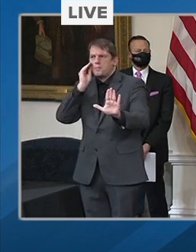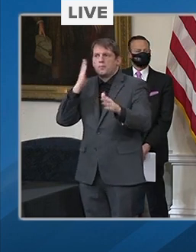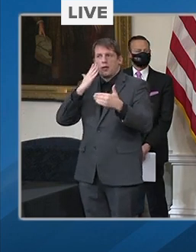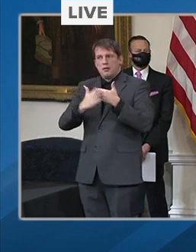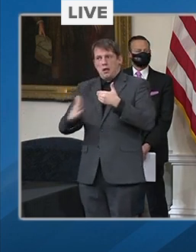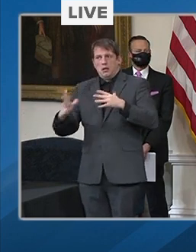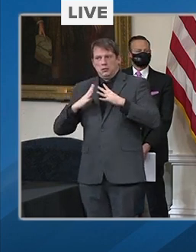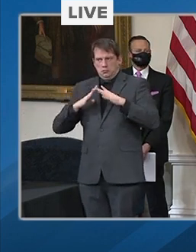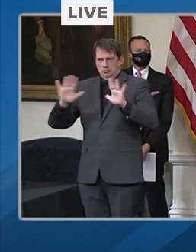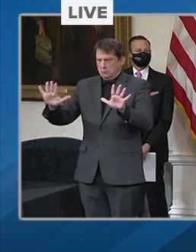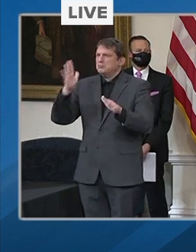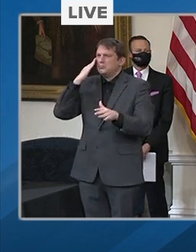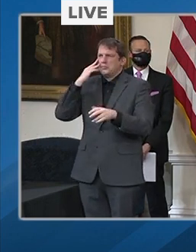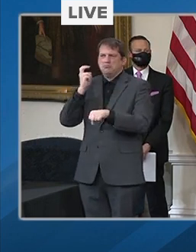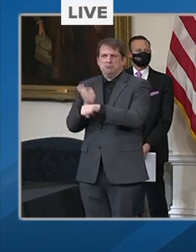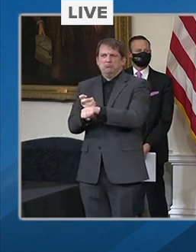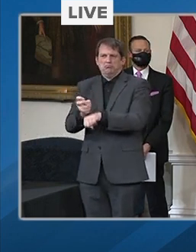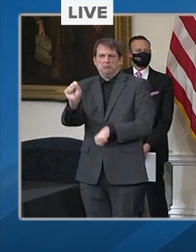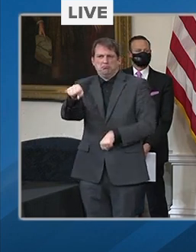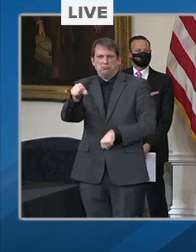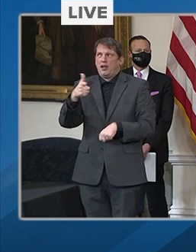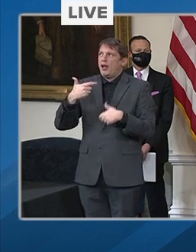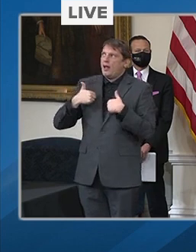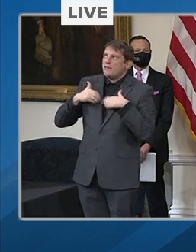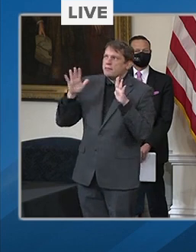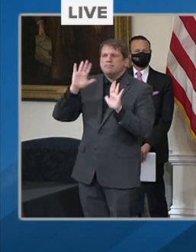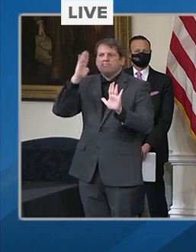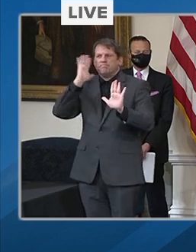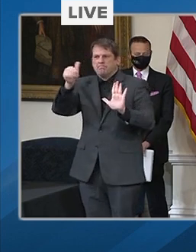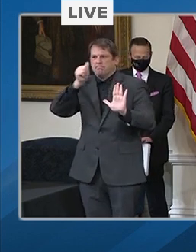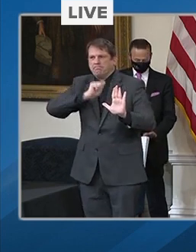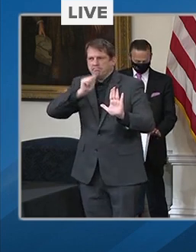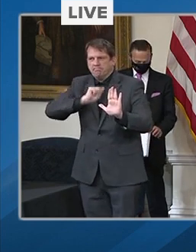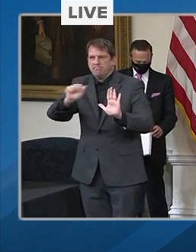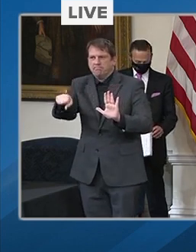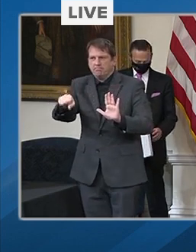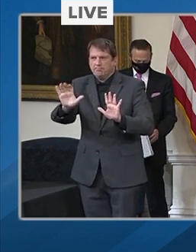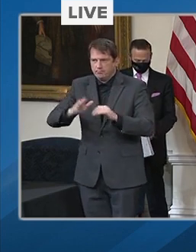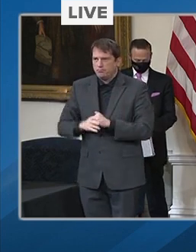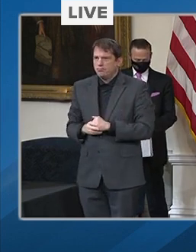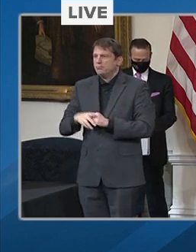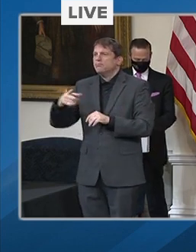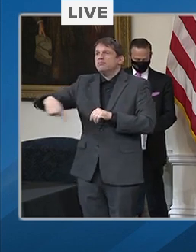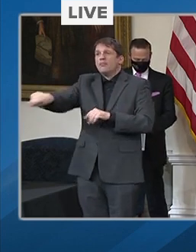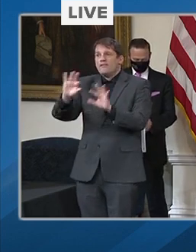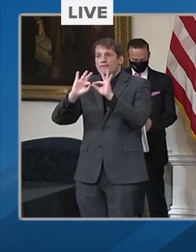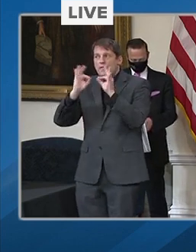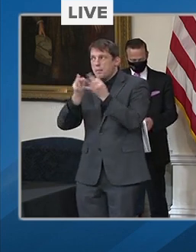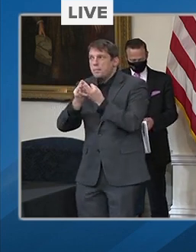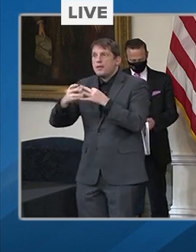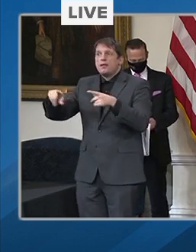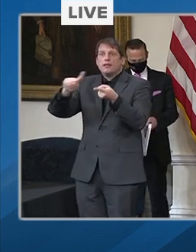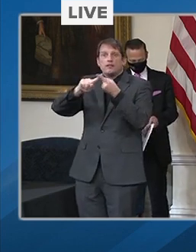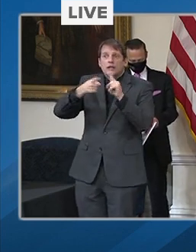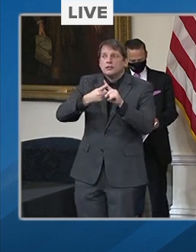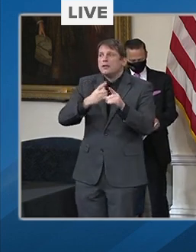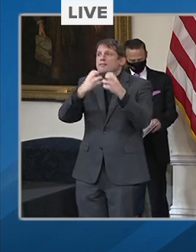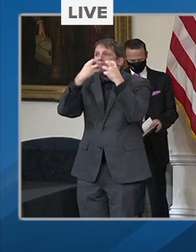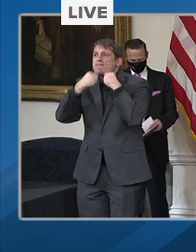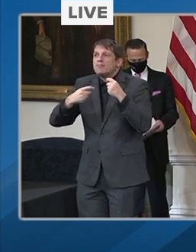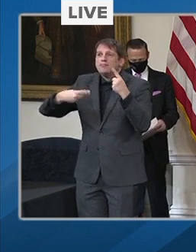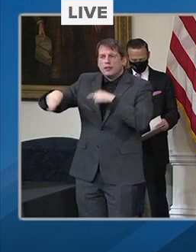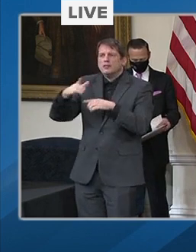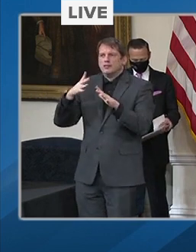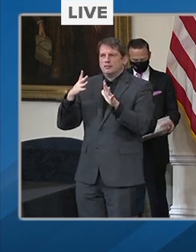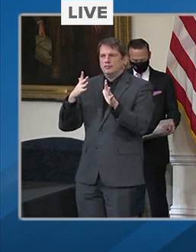these next few weeks will absolutely help to keep your family, loved ones, and your fellow Marylanders safe.